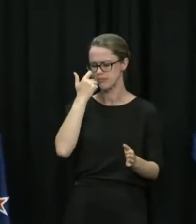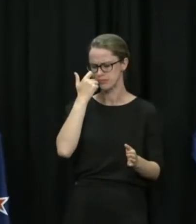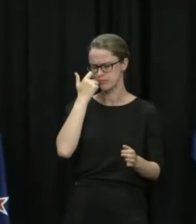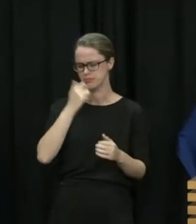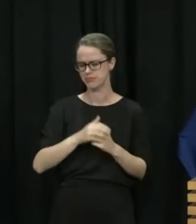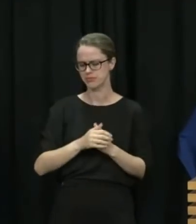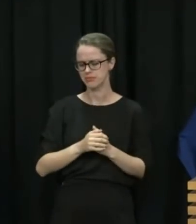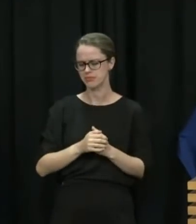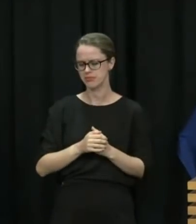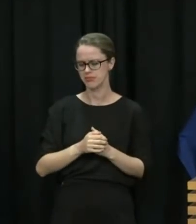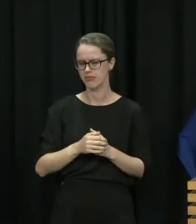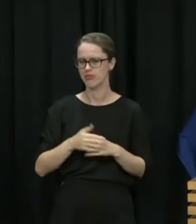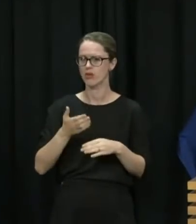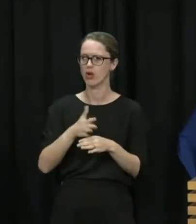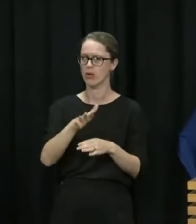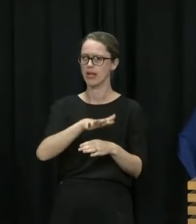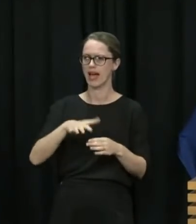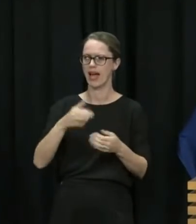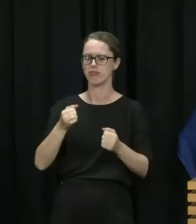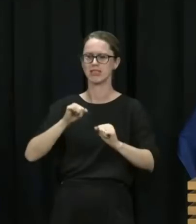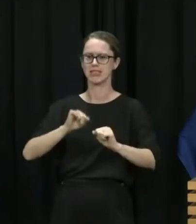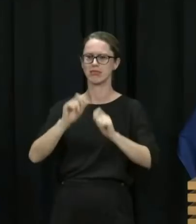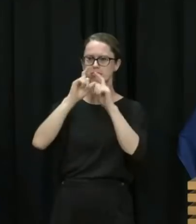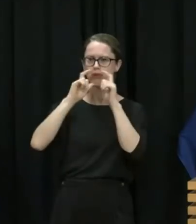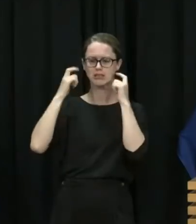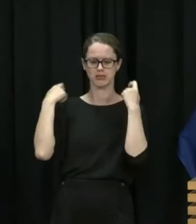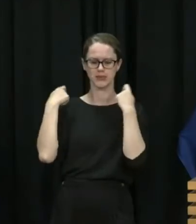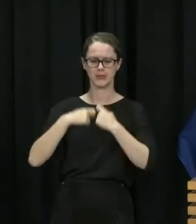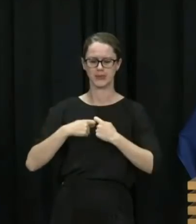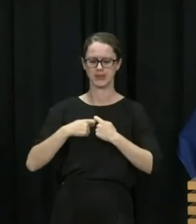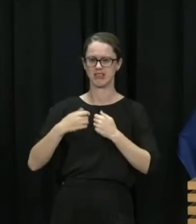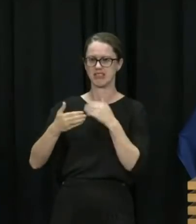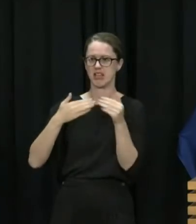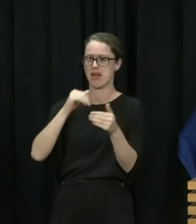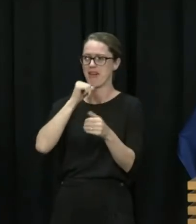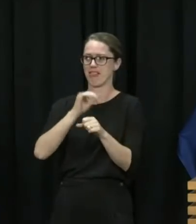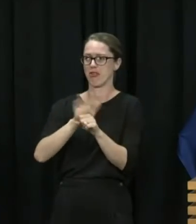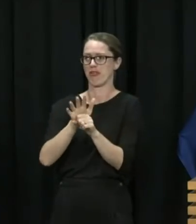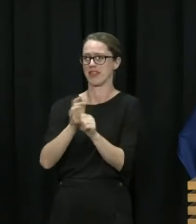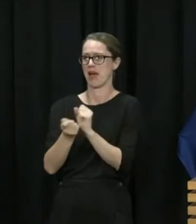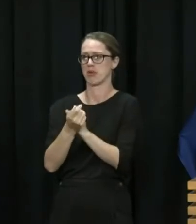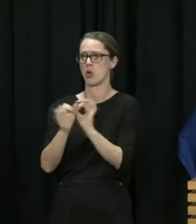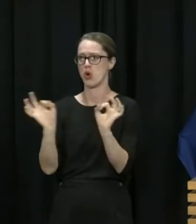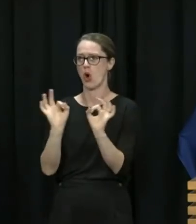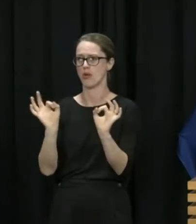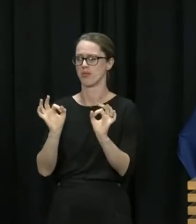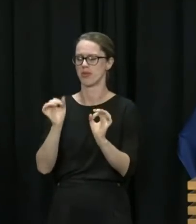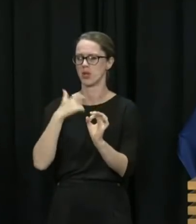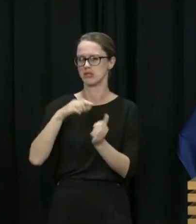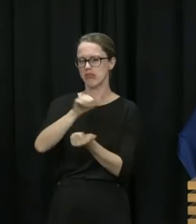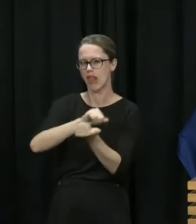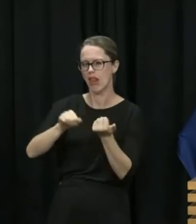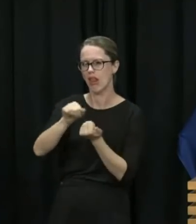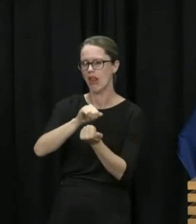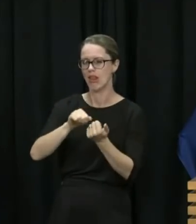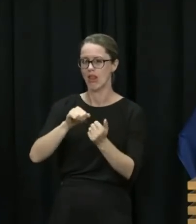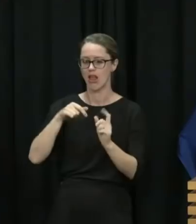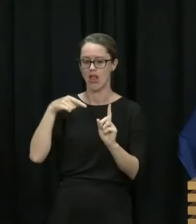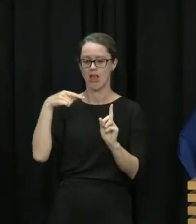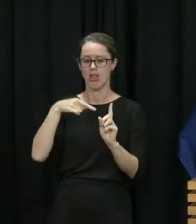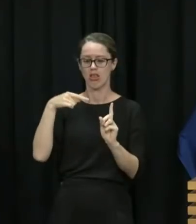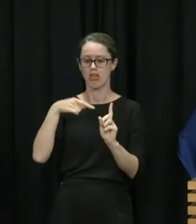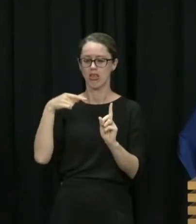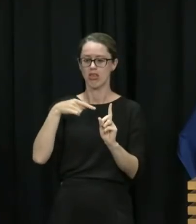these workplaces they would be wearing protective equipment anyway, regardless of whether there was COVID-19. And yes, this is an employer that is on a